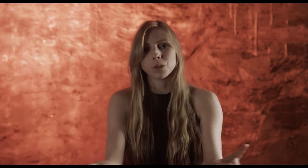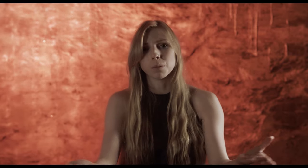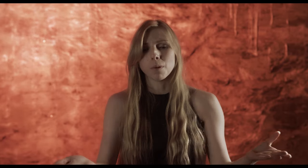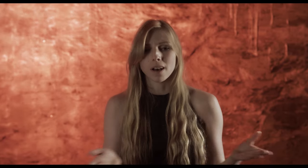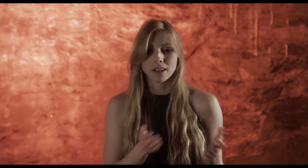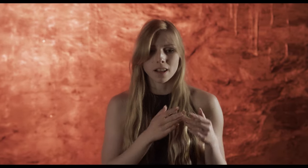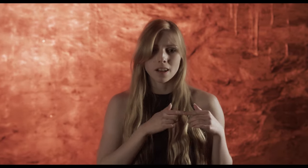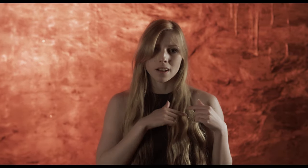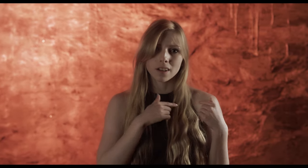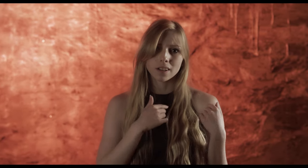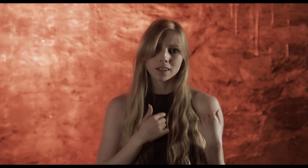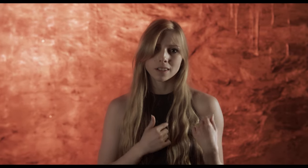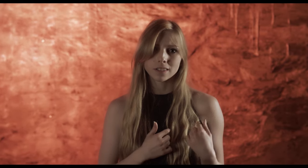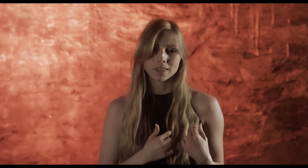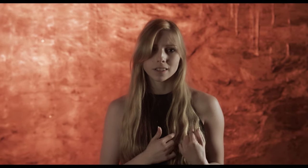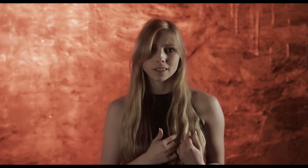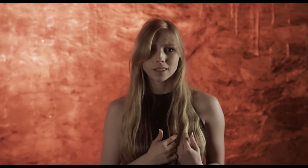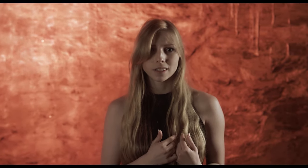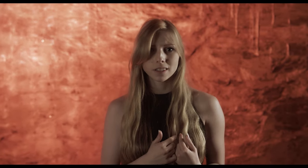you my love.